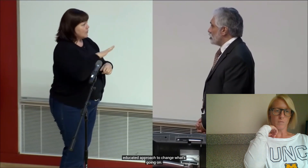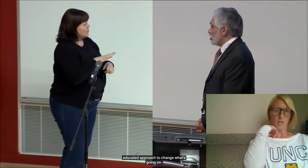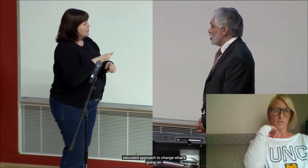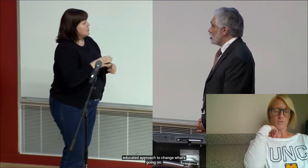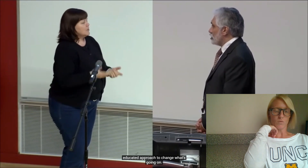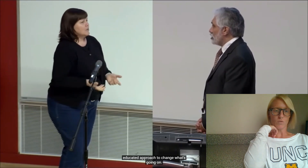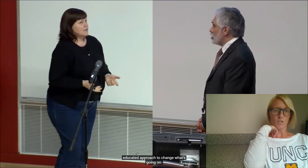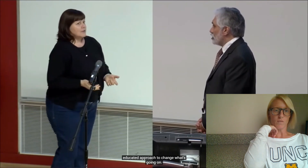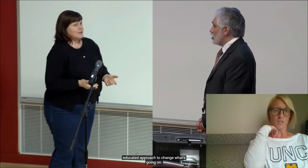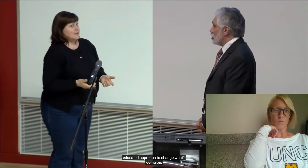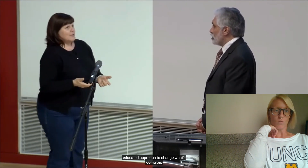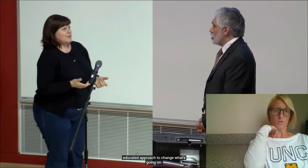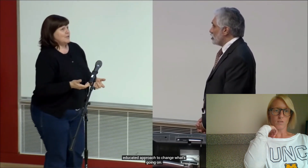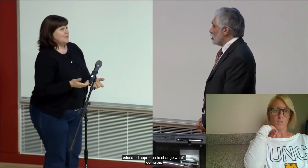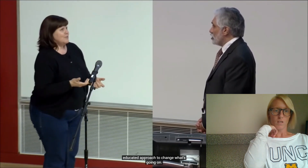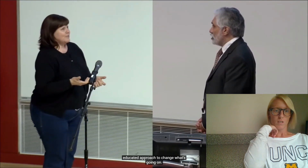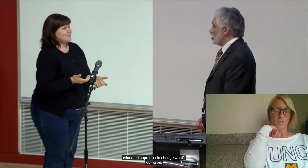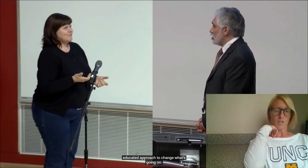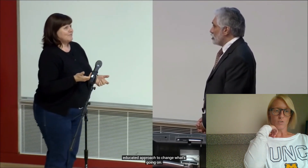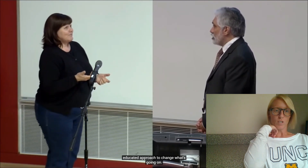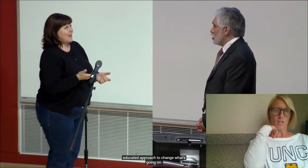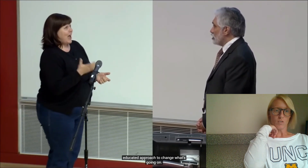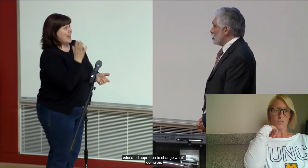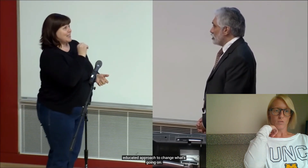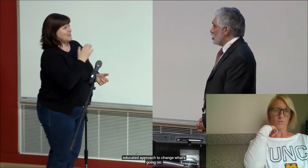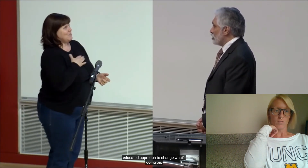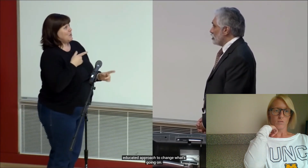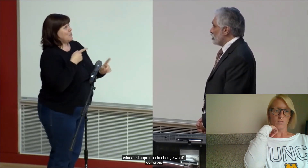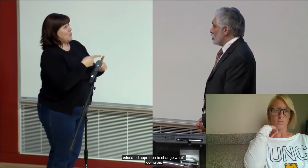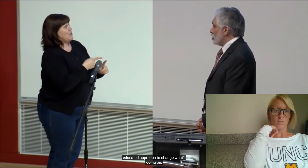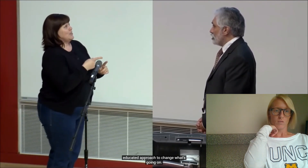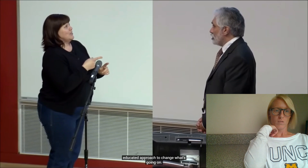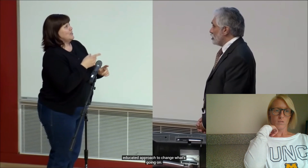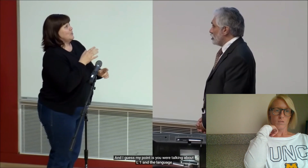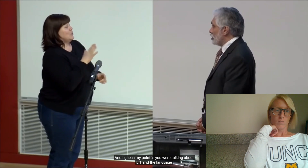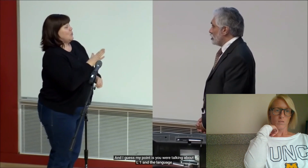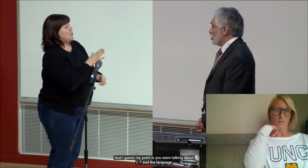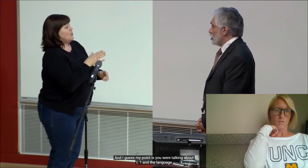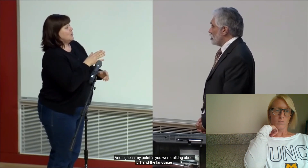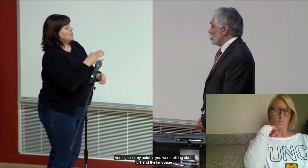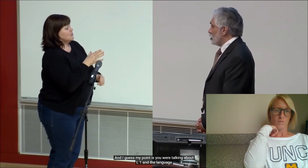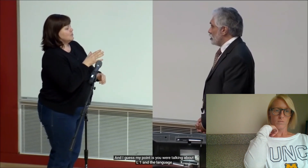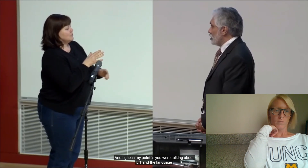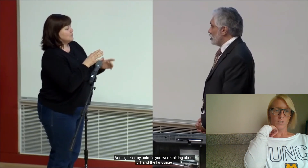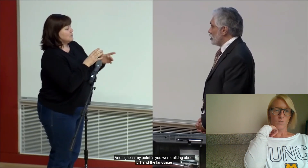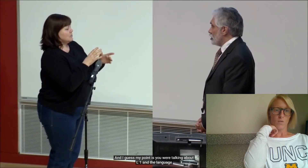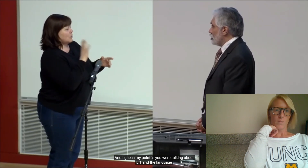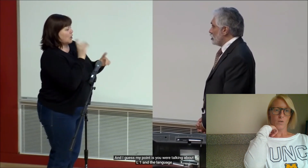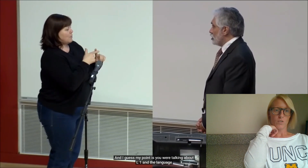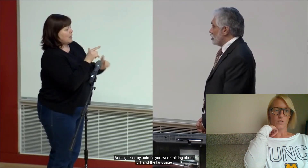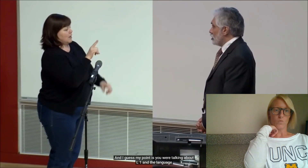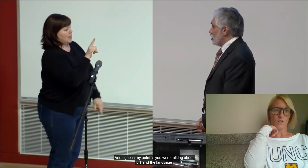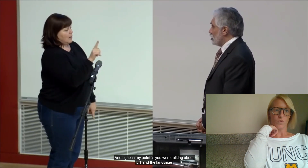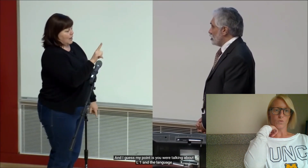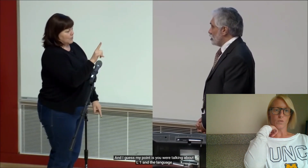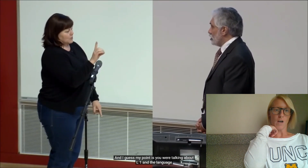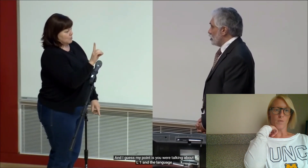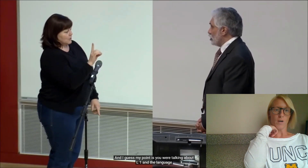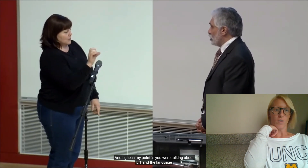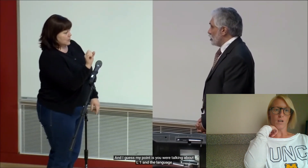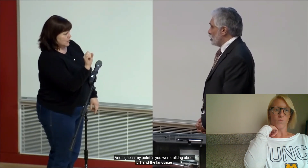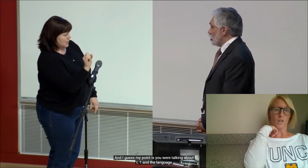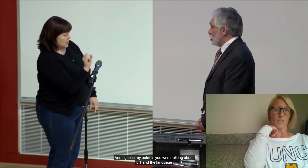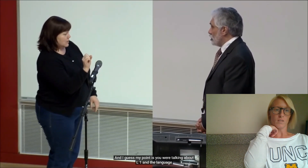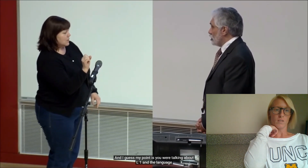approaches that what's we can going make on. to achieve these goals and change. And I guess my point is, So my question is, what we're goals